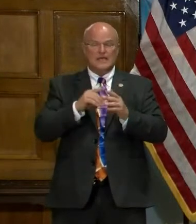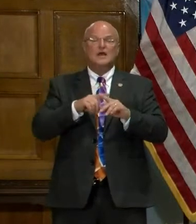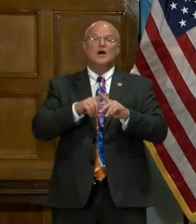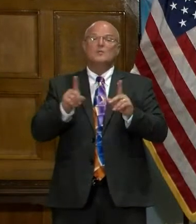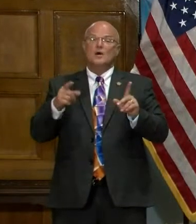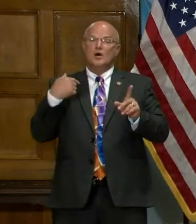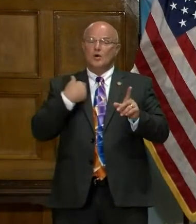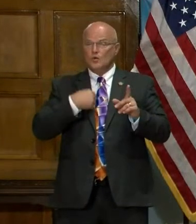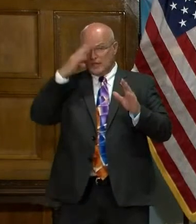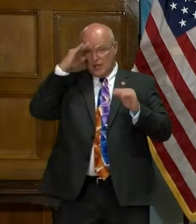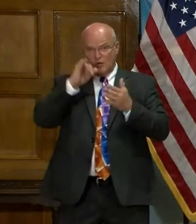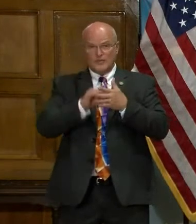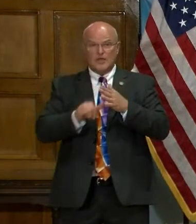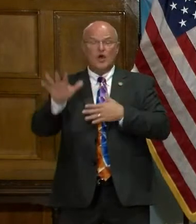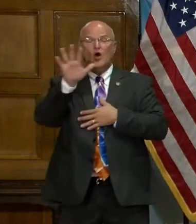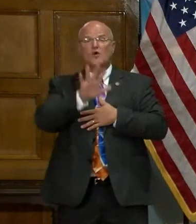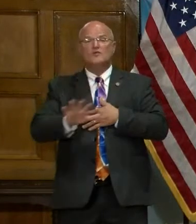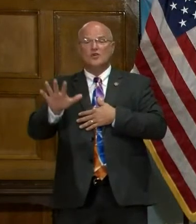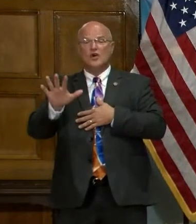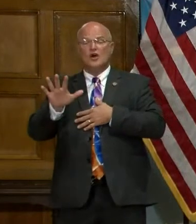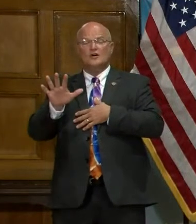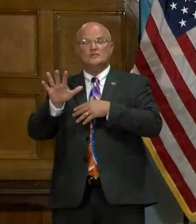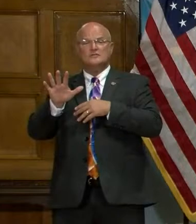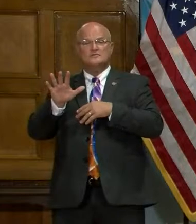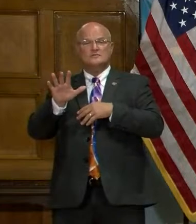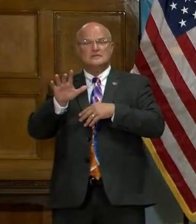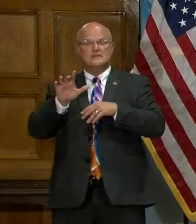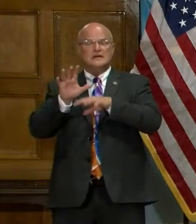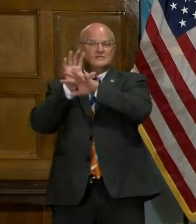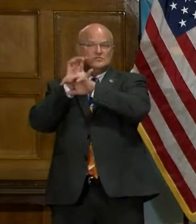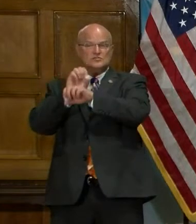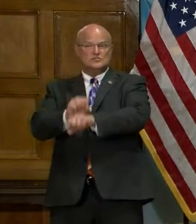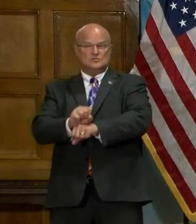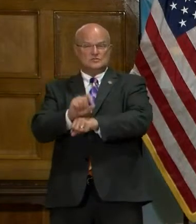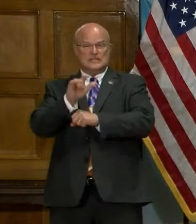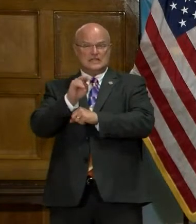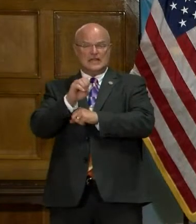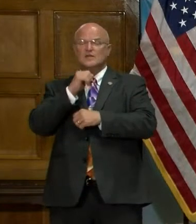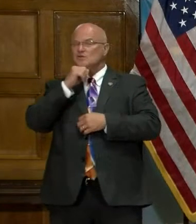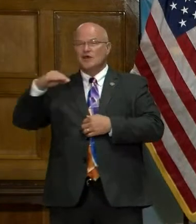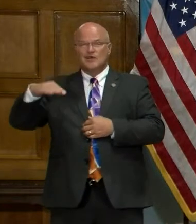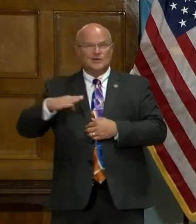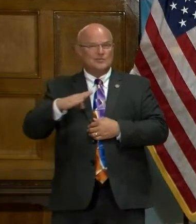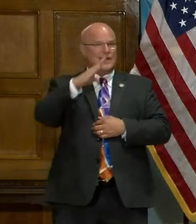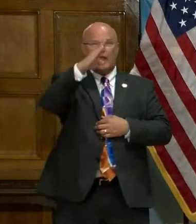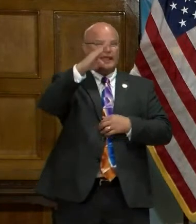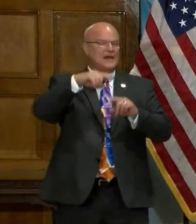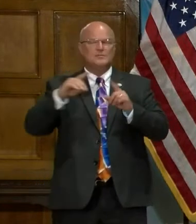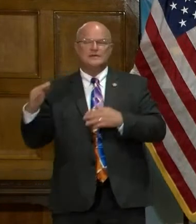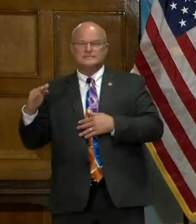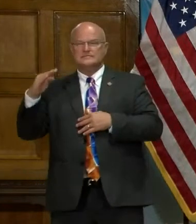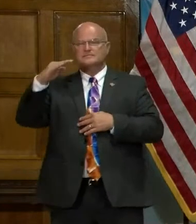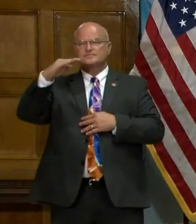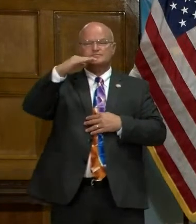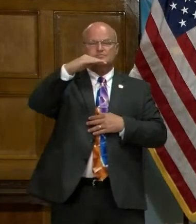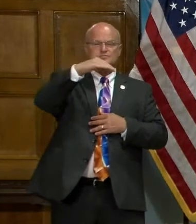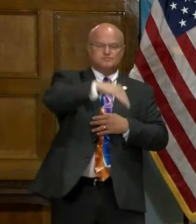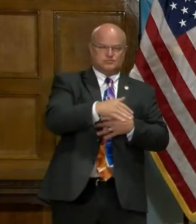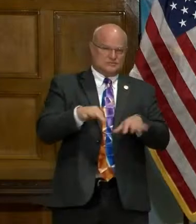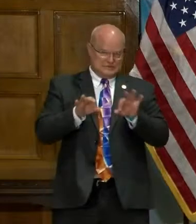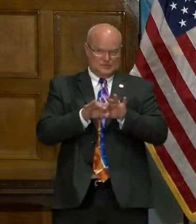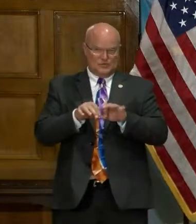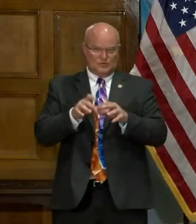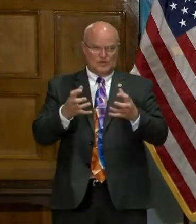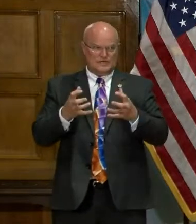we do hope that our overall trend line will not go back up, but it'll be flat or be going down, most